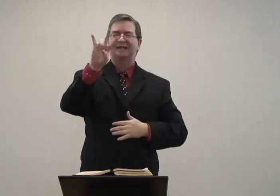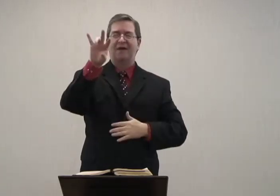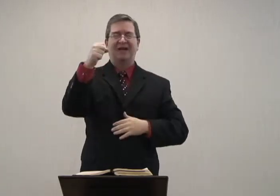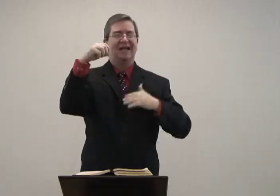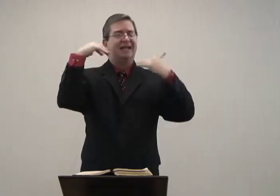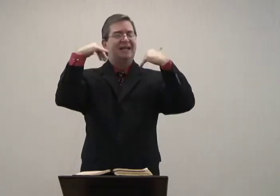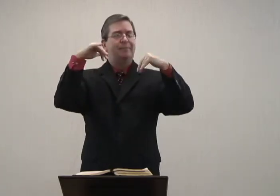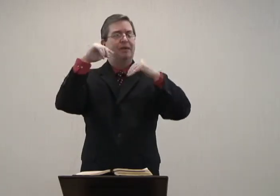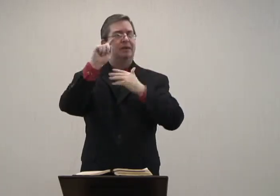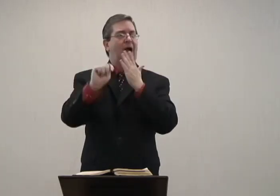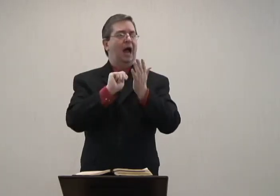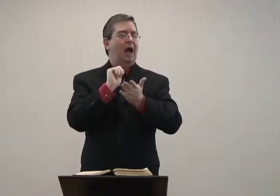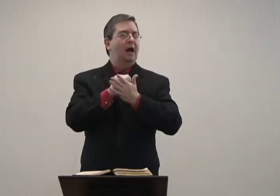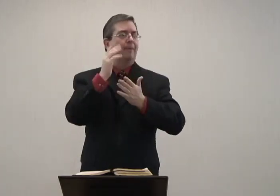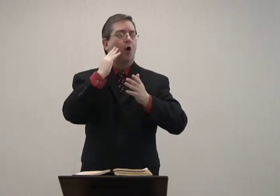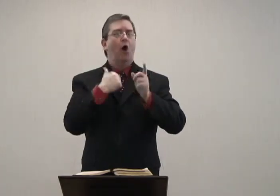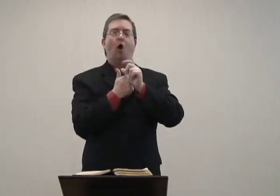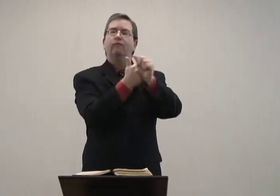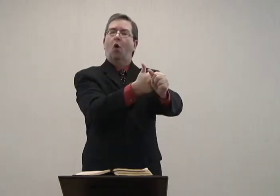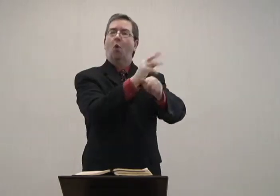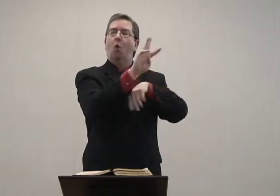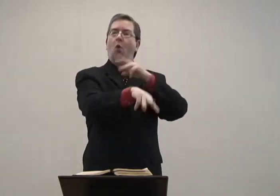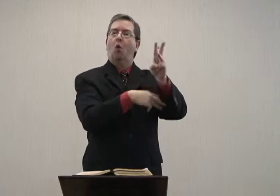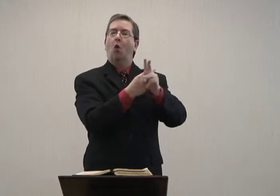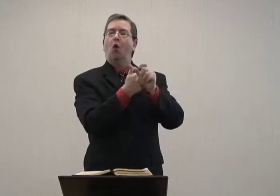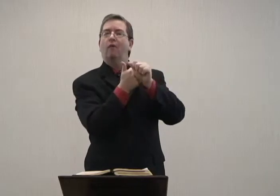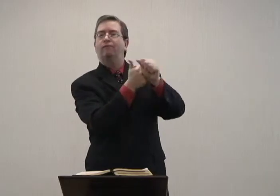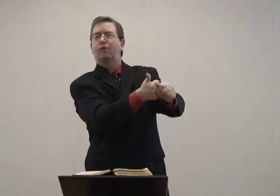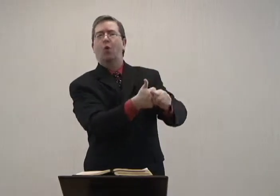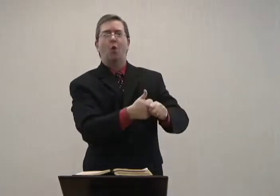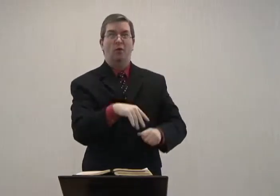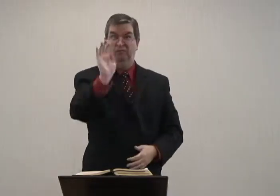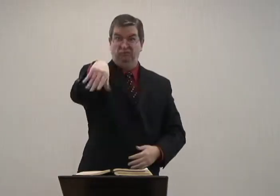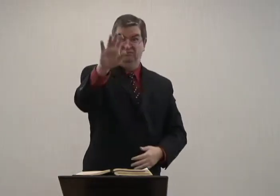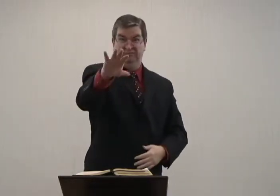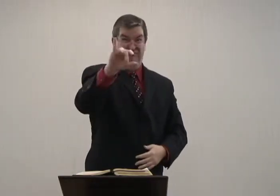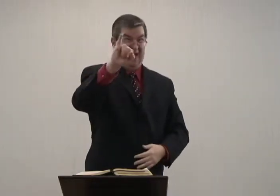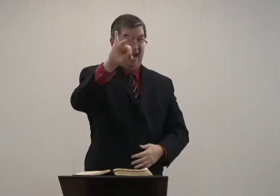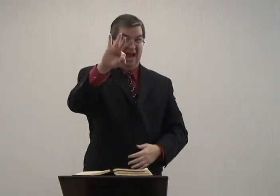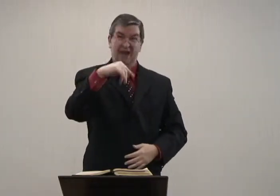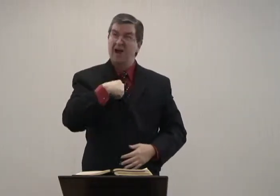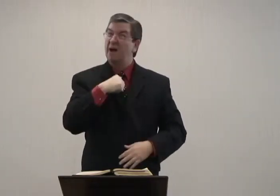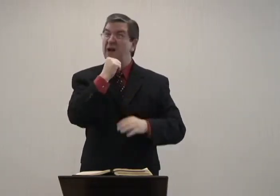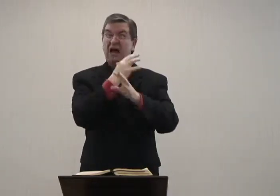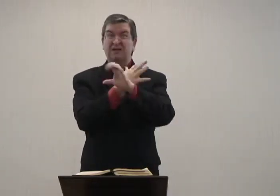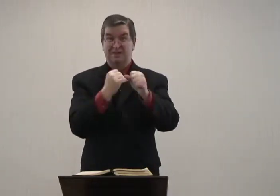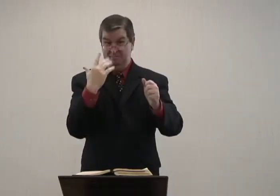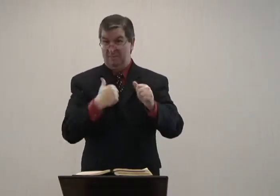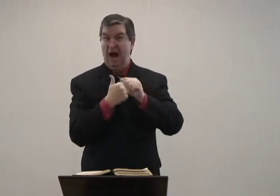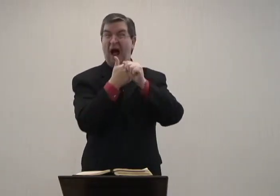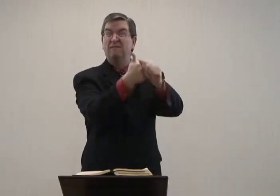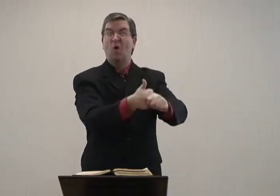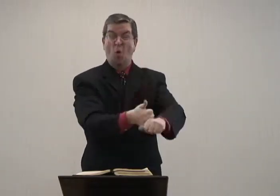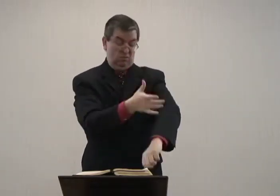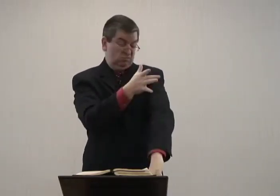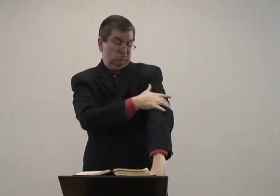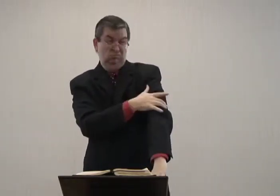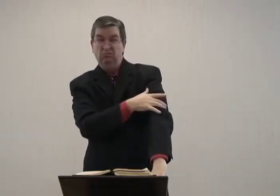shark in the 70s, the hippies follow the world. If I was not safe, maybe I'd follow,